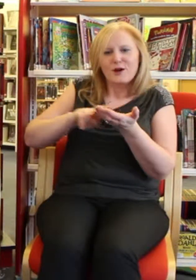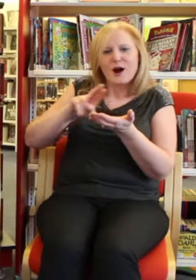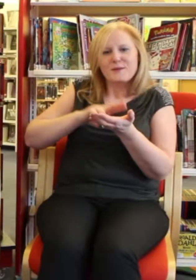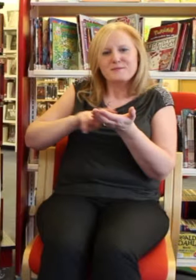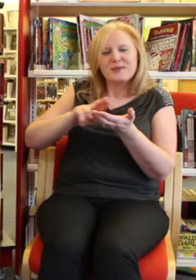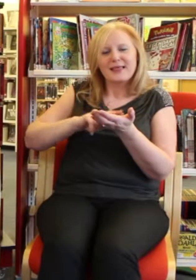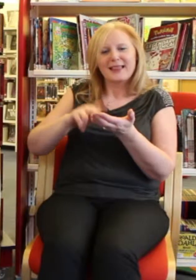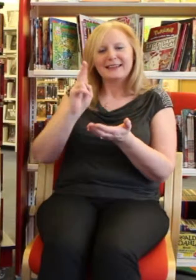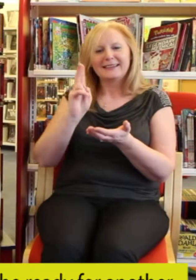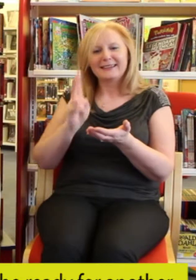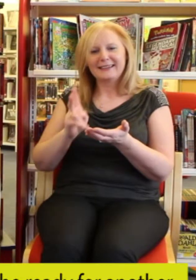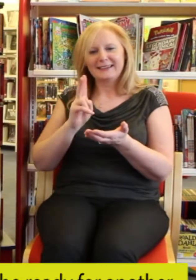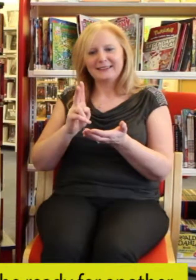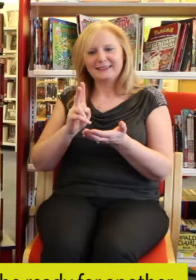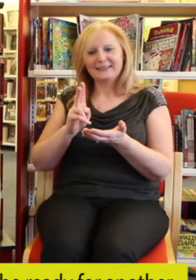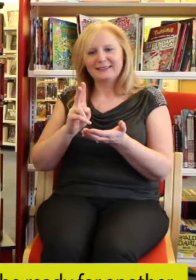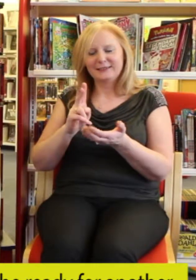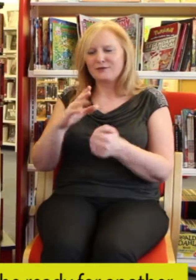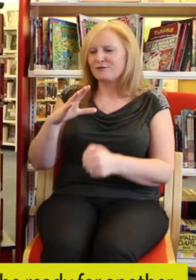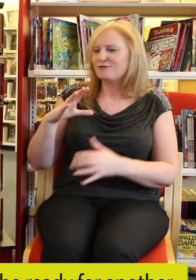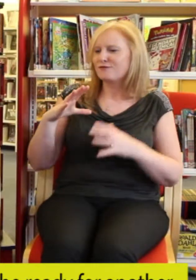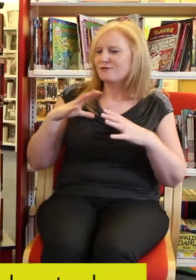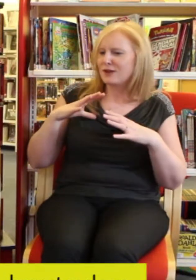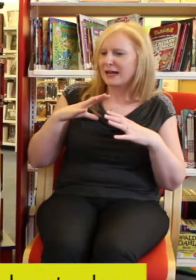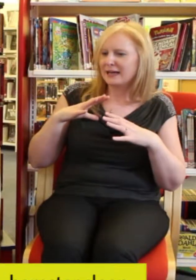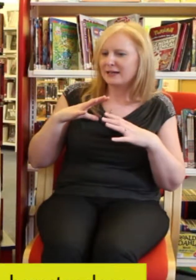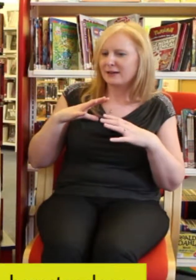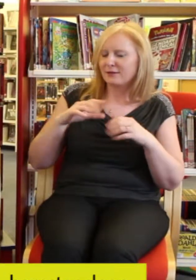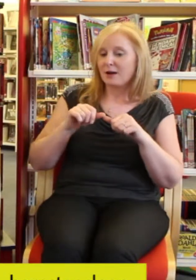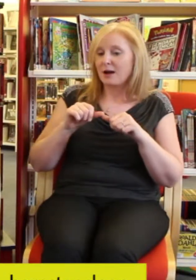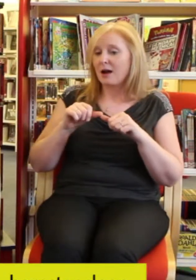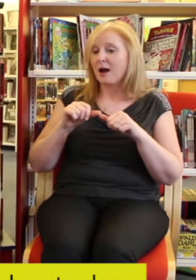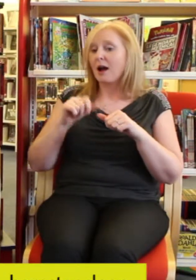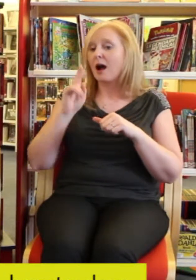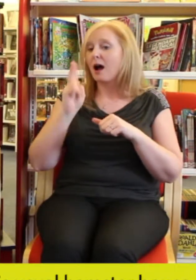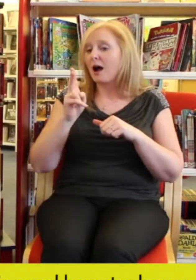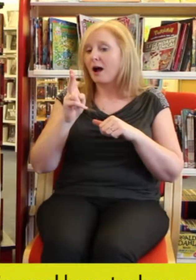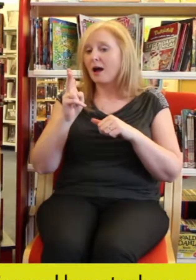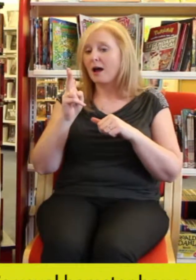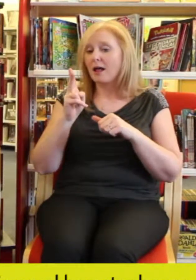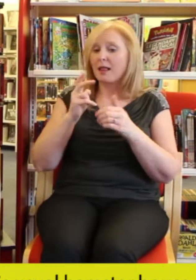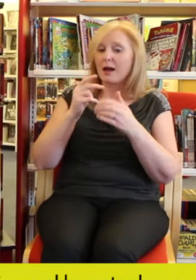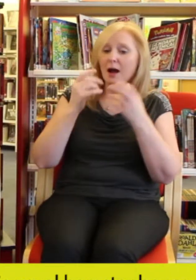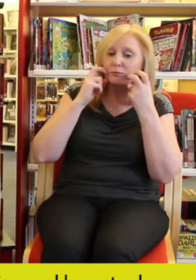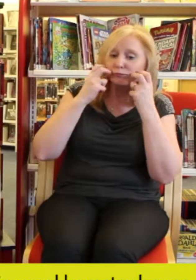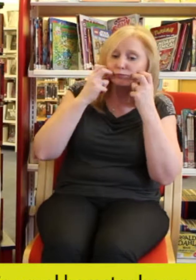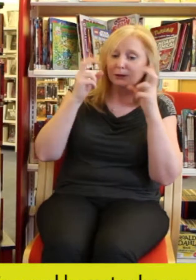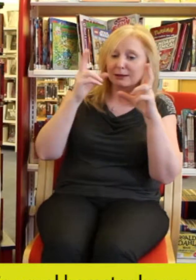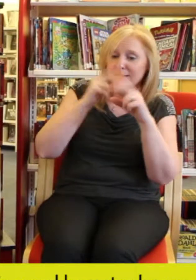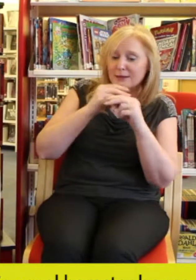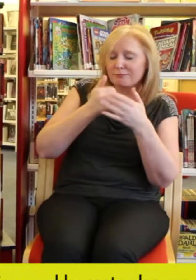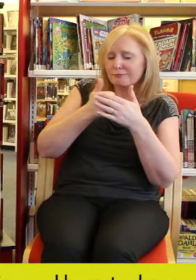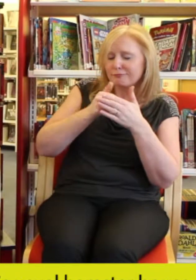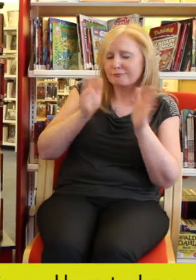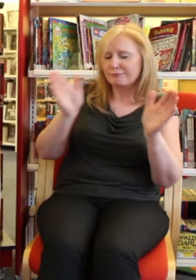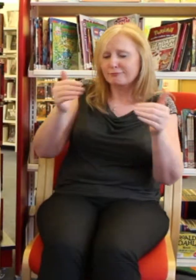again. And be ready for another hamster sleep in his usual hamster house.